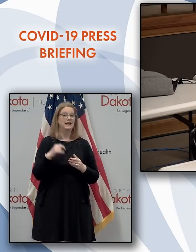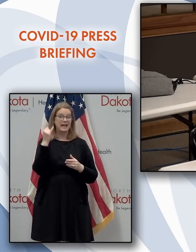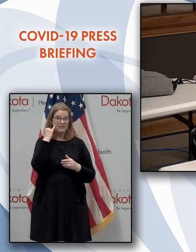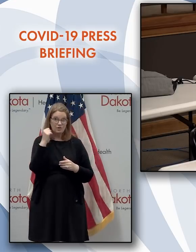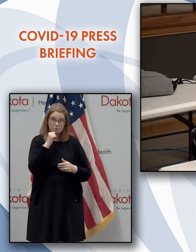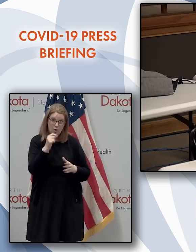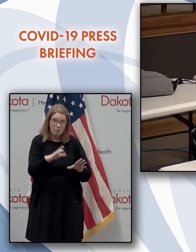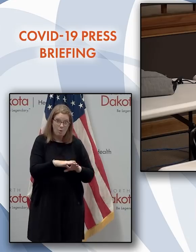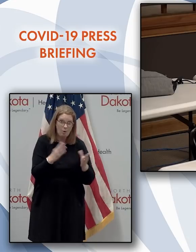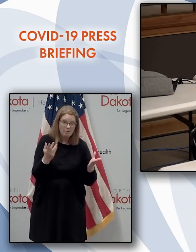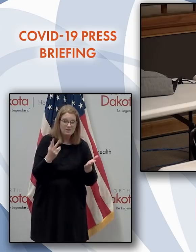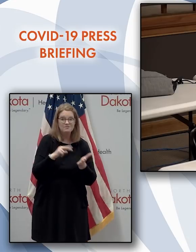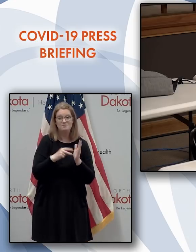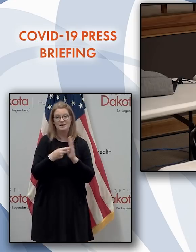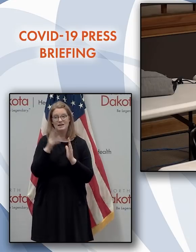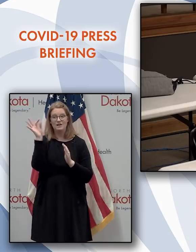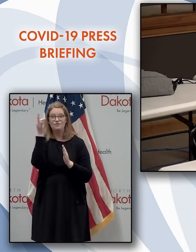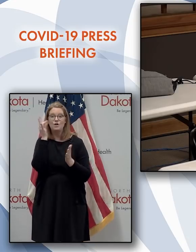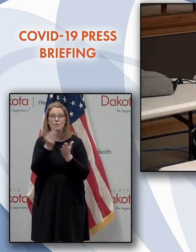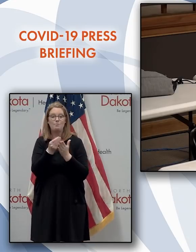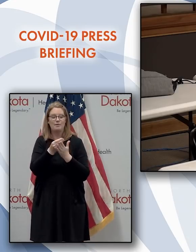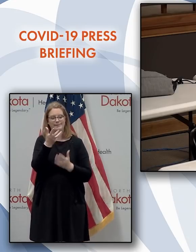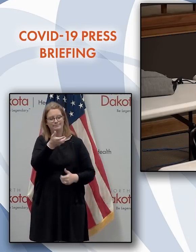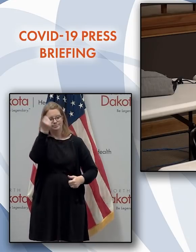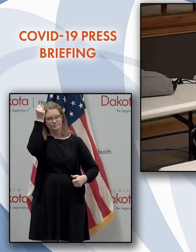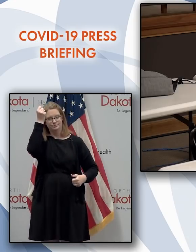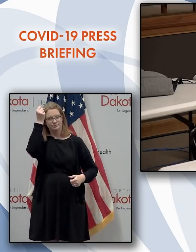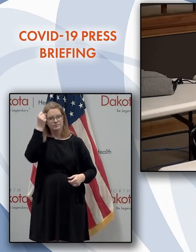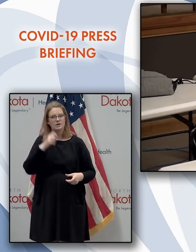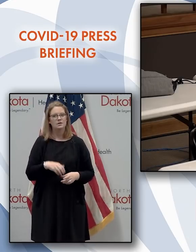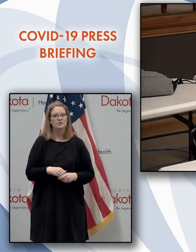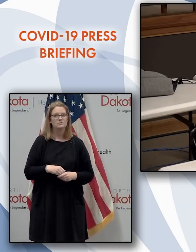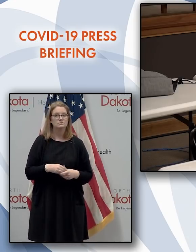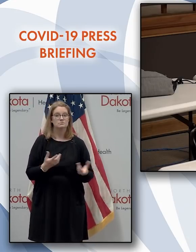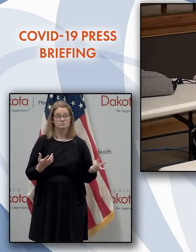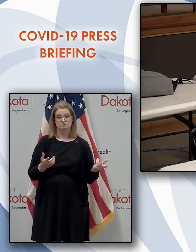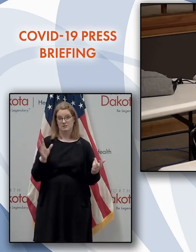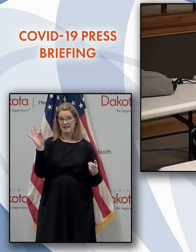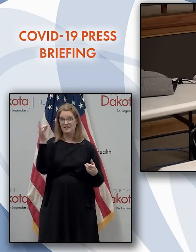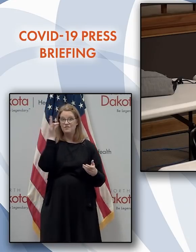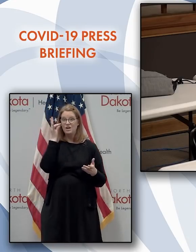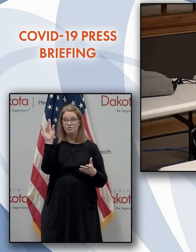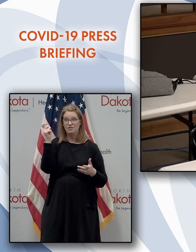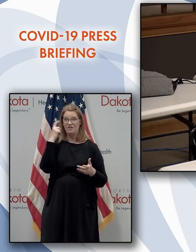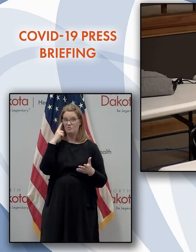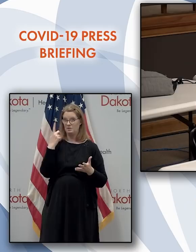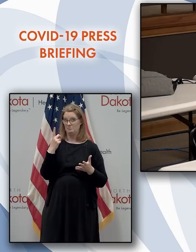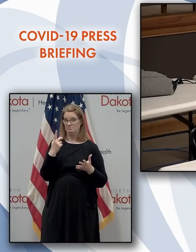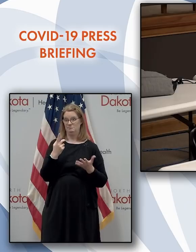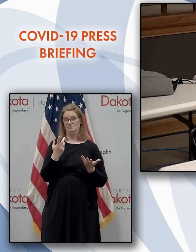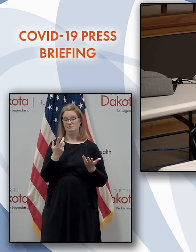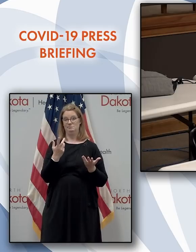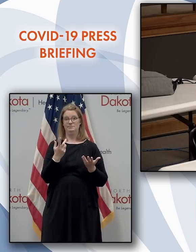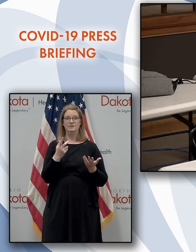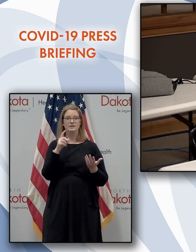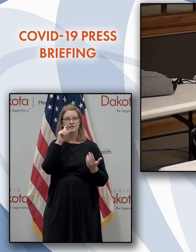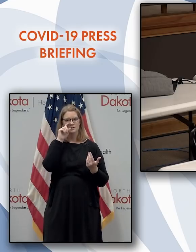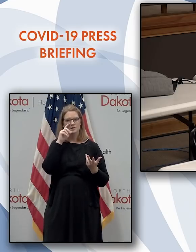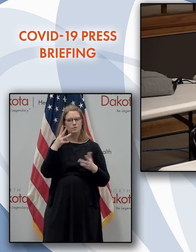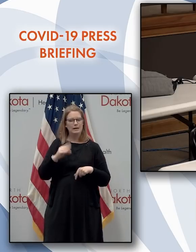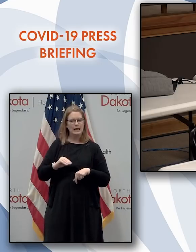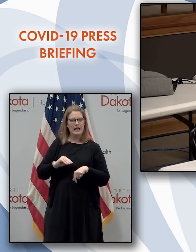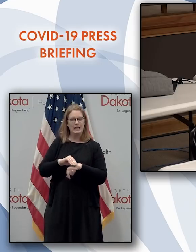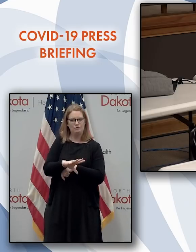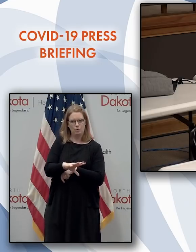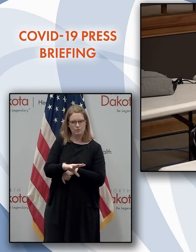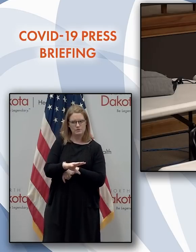don't open soon. What role does the federal government play in reopening, or at least what influence